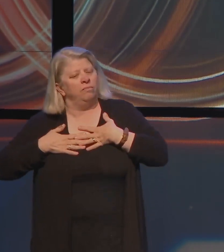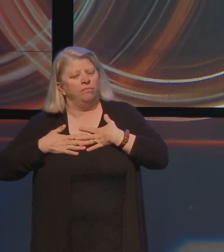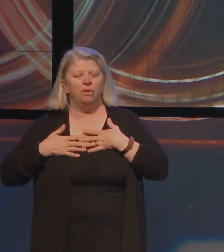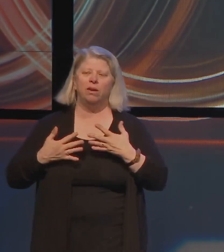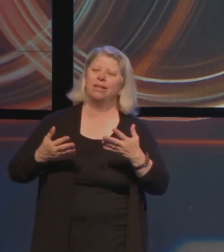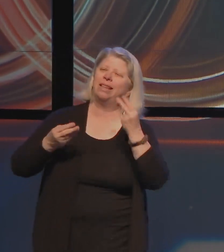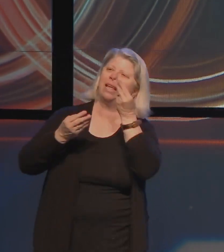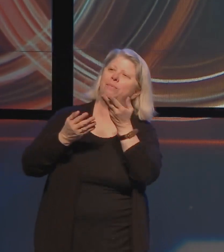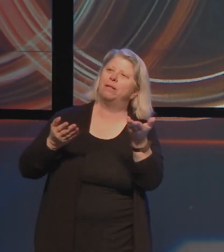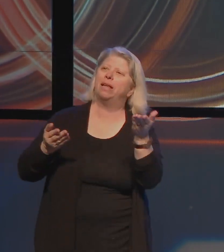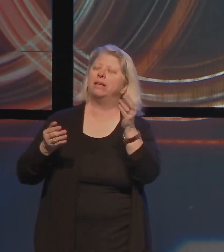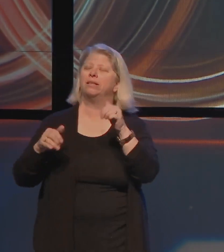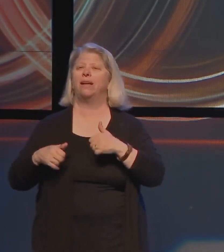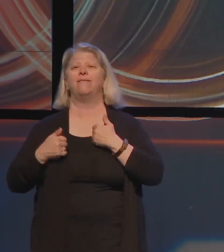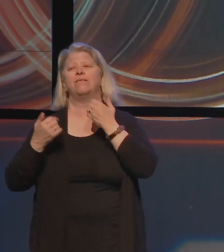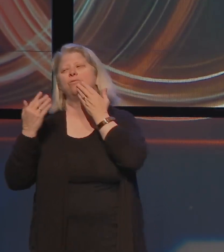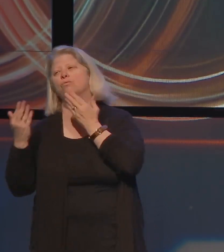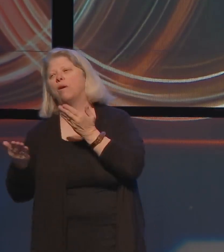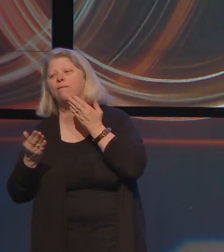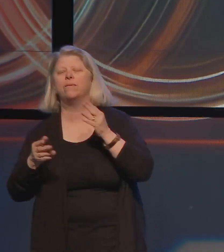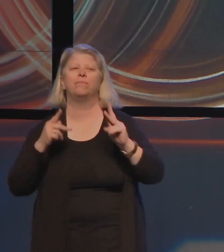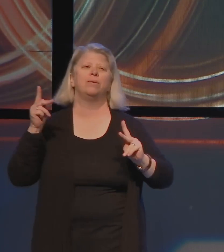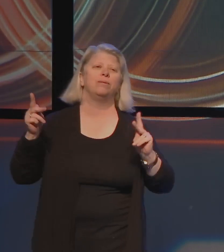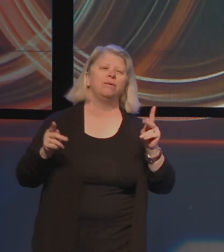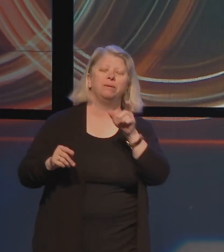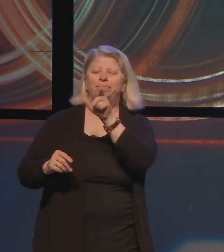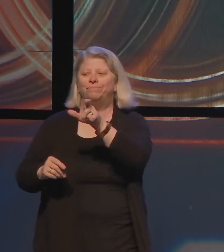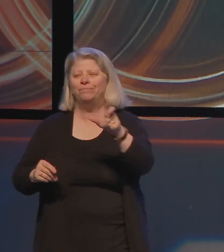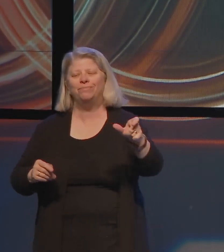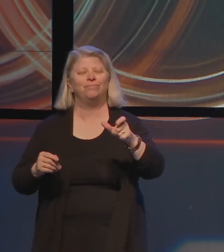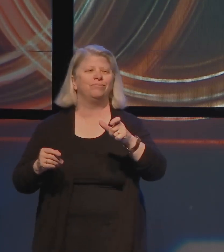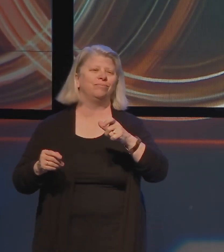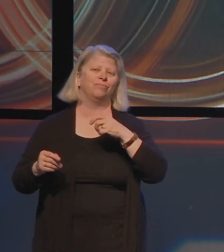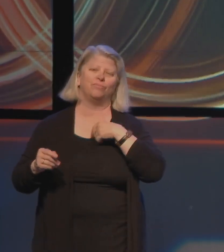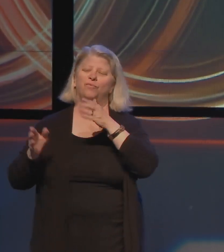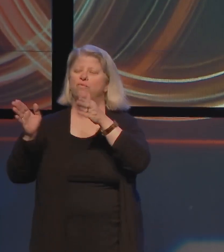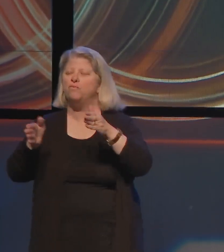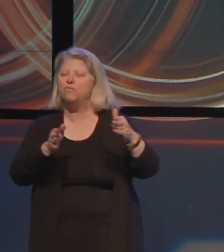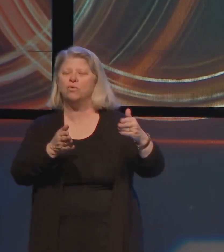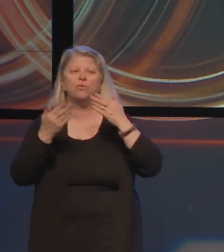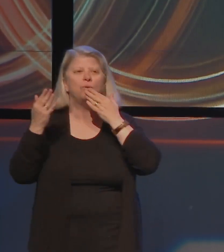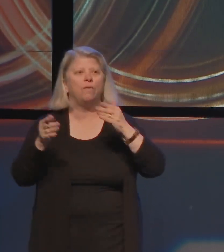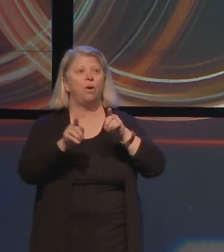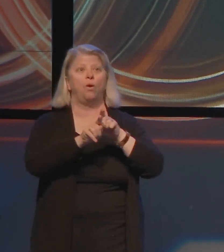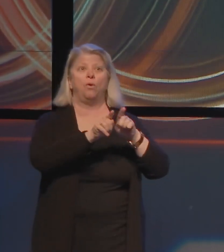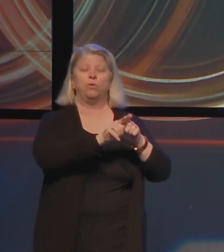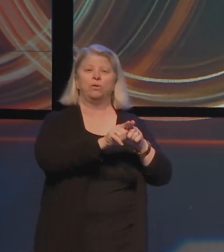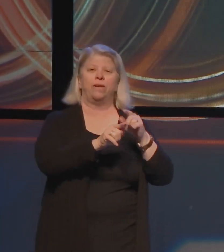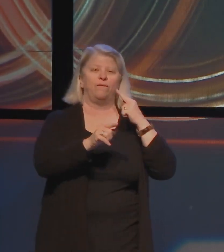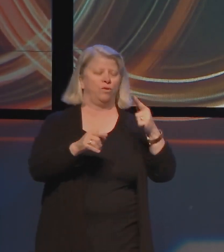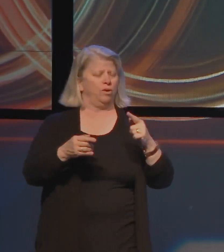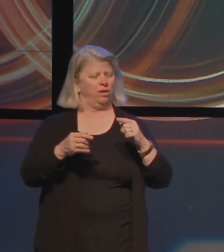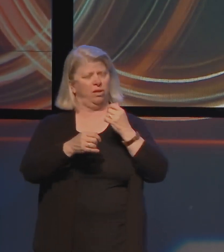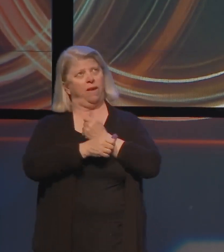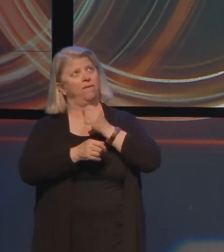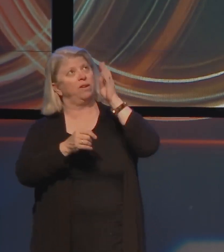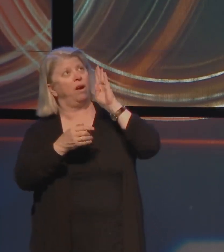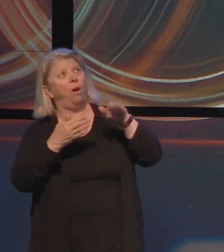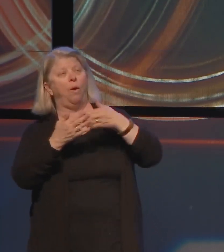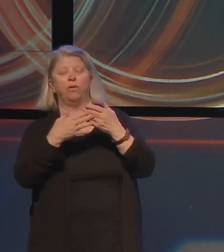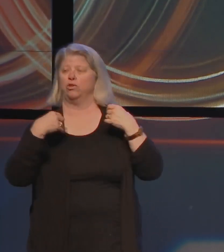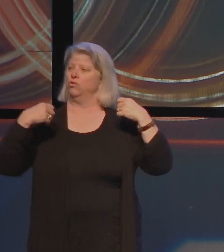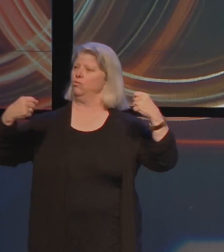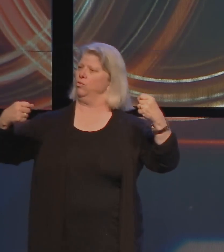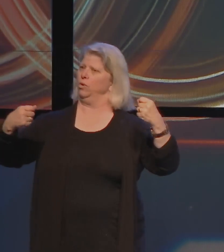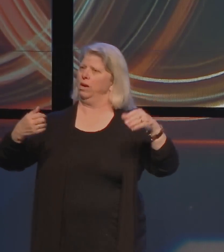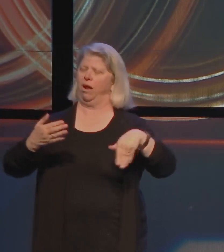the things in your life that you can be grateful for, the people in your life that you can be grateful for. And let's talk about love the Lord your God with all your strength, like loving yourself with